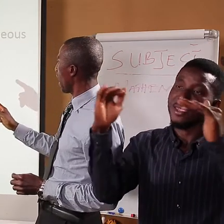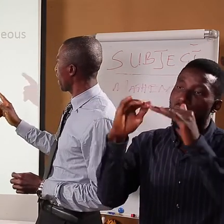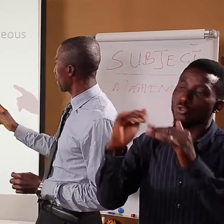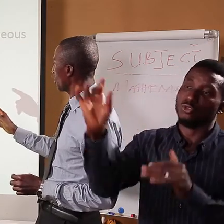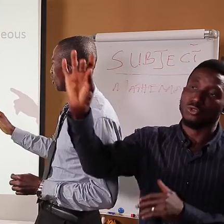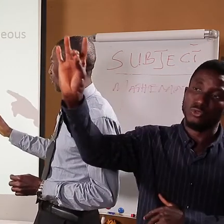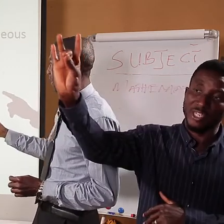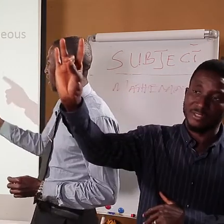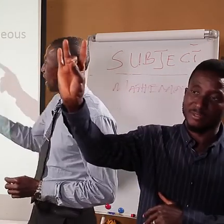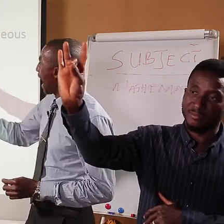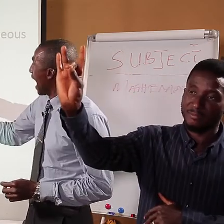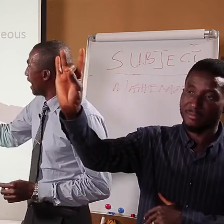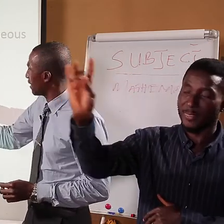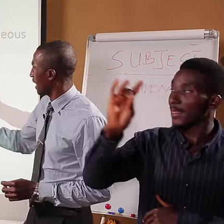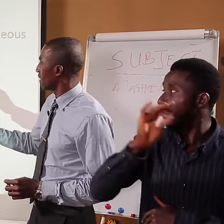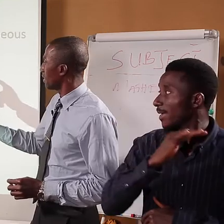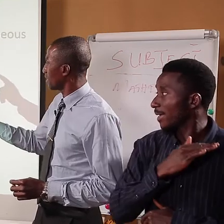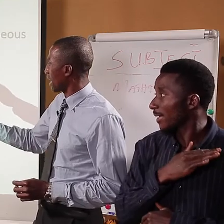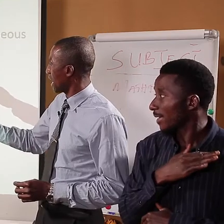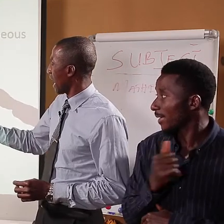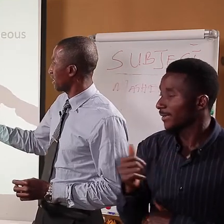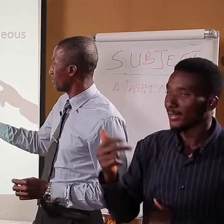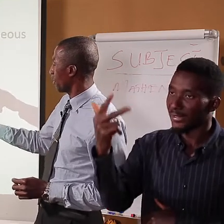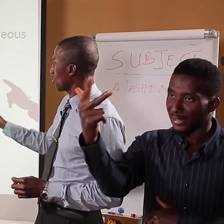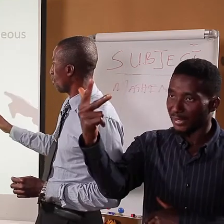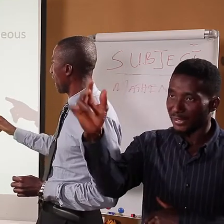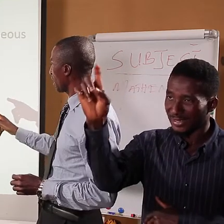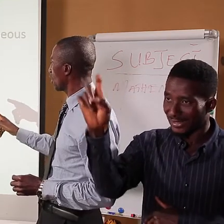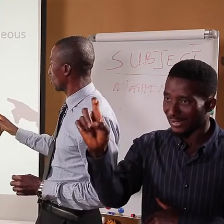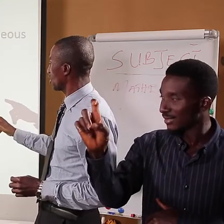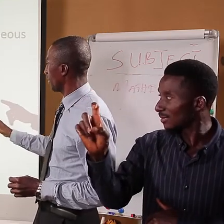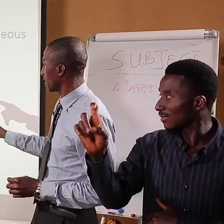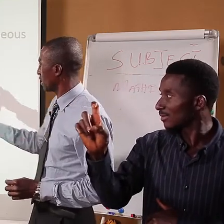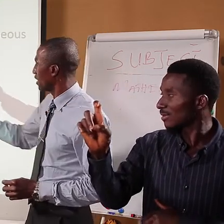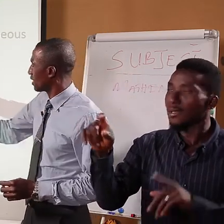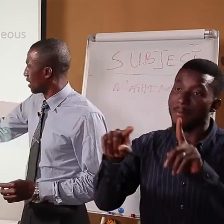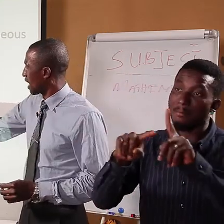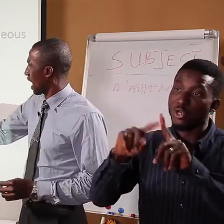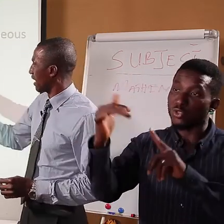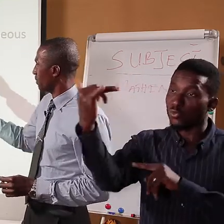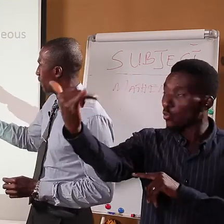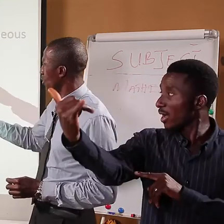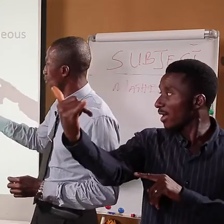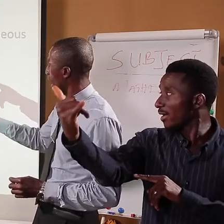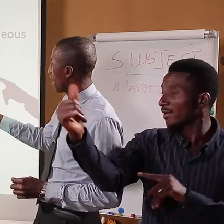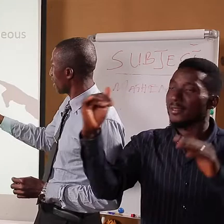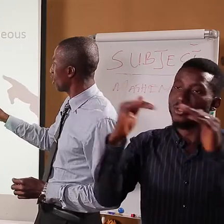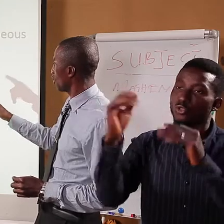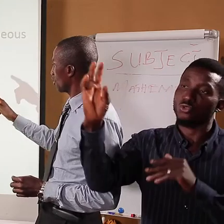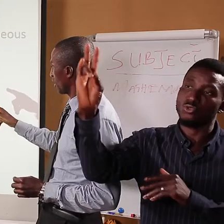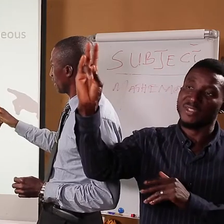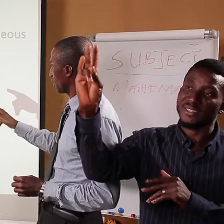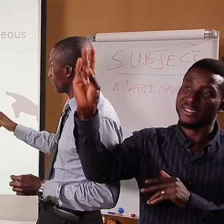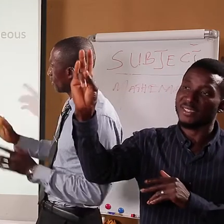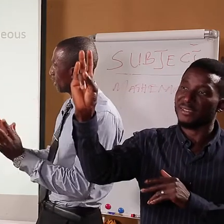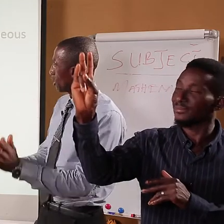minus y equals to 8. And 3x plus y equals to 17. 3x plus y equals